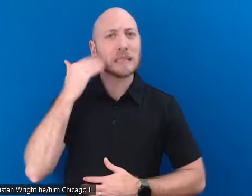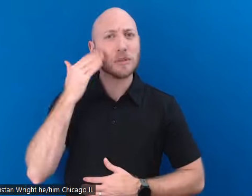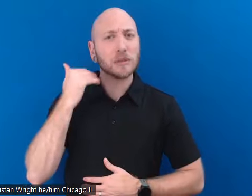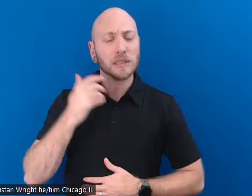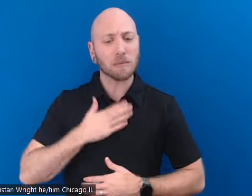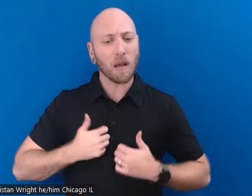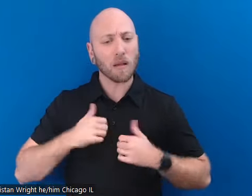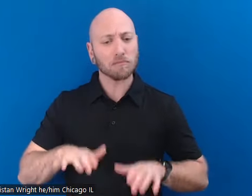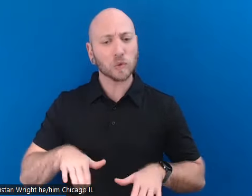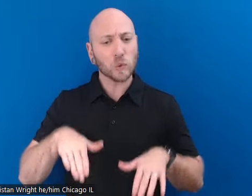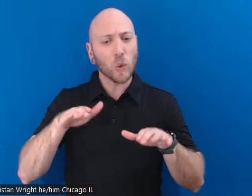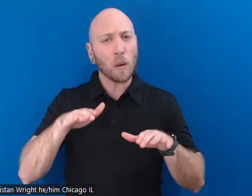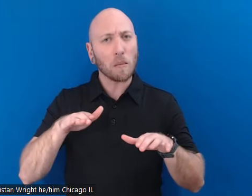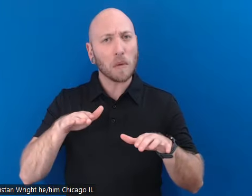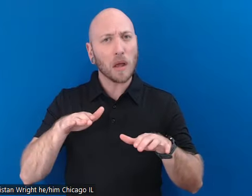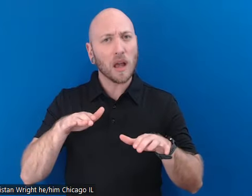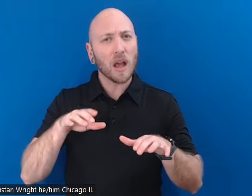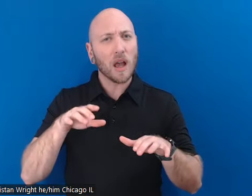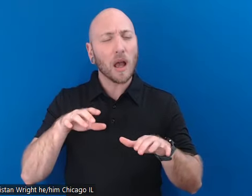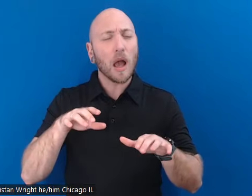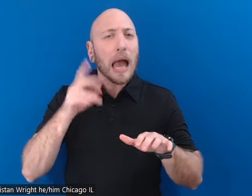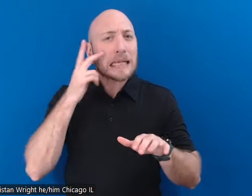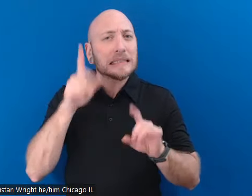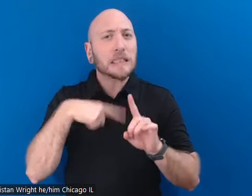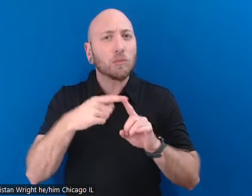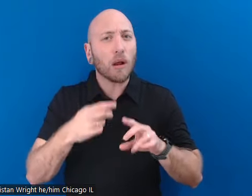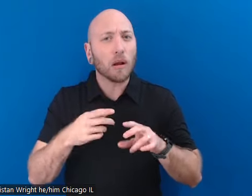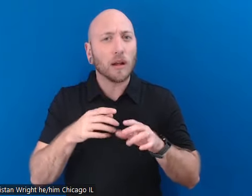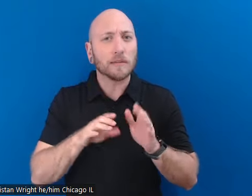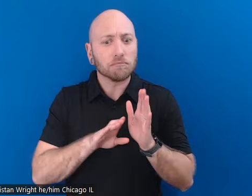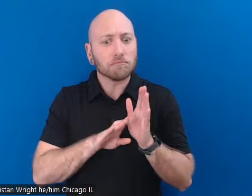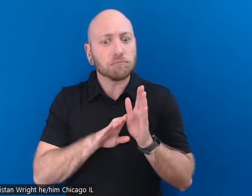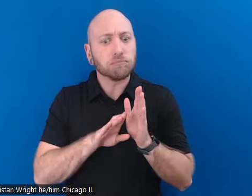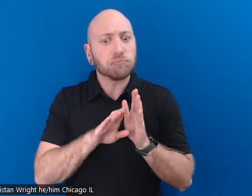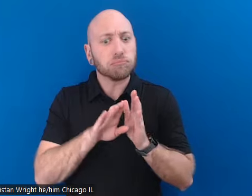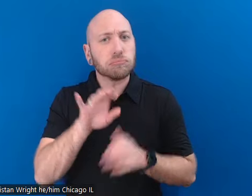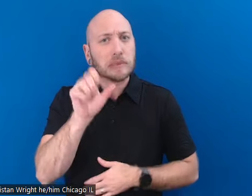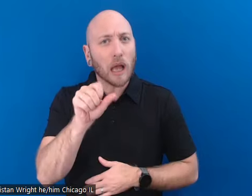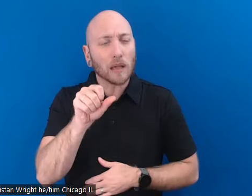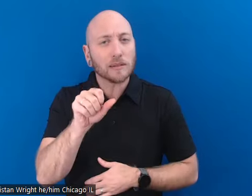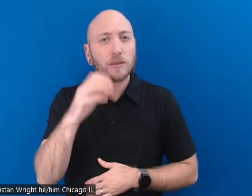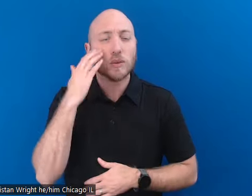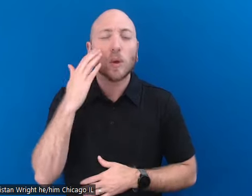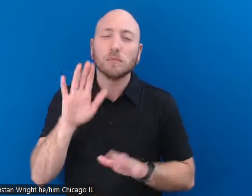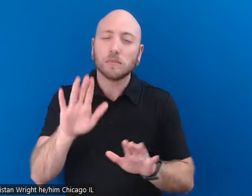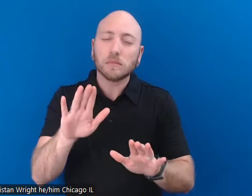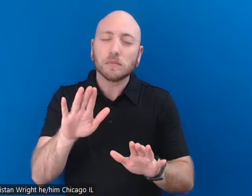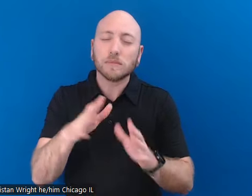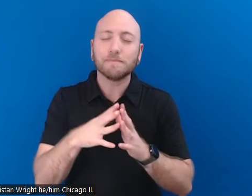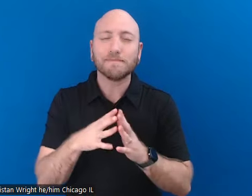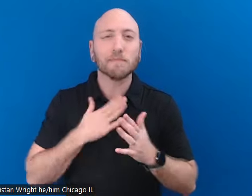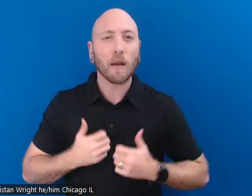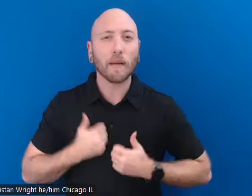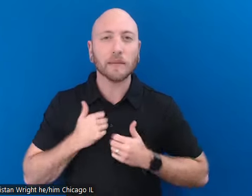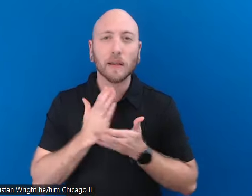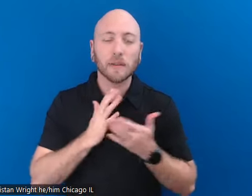the progression of my disease escalated rapidly in response to some of the things that were going on around